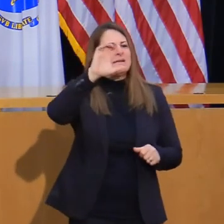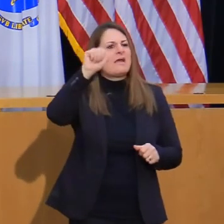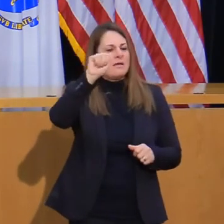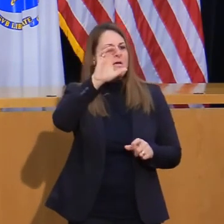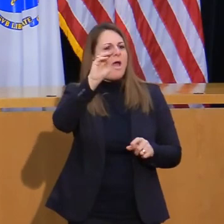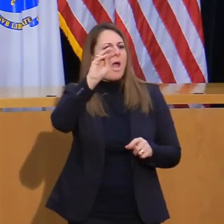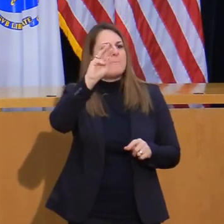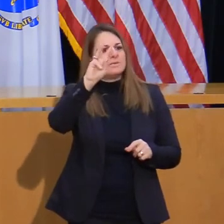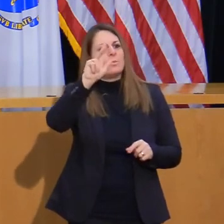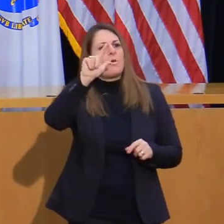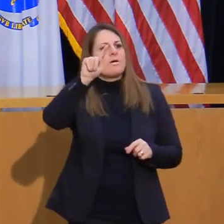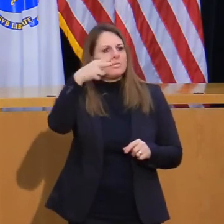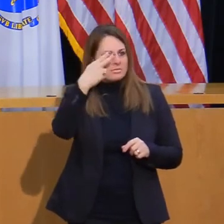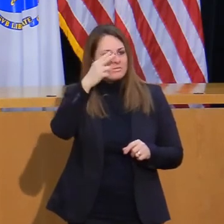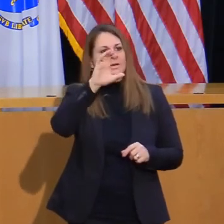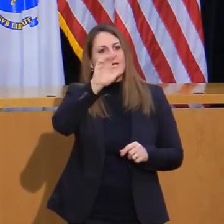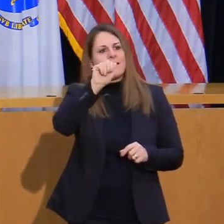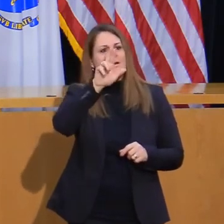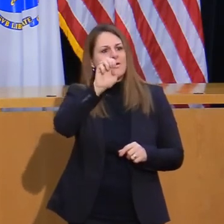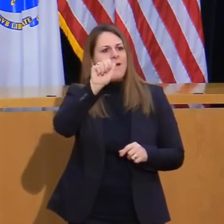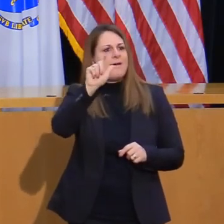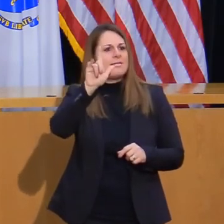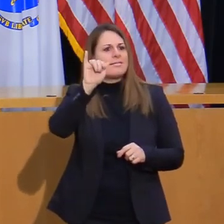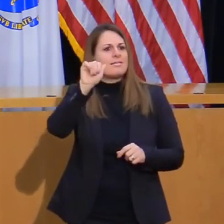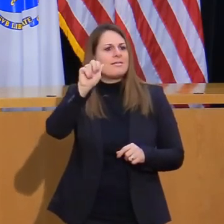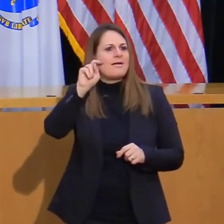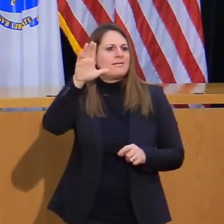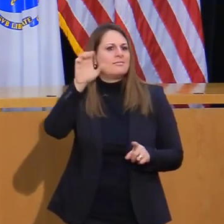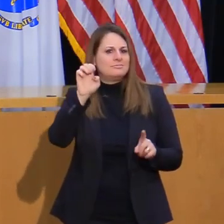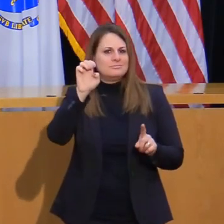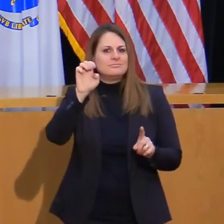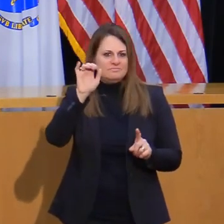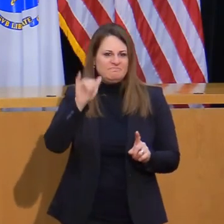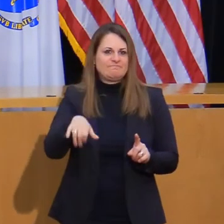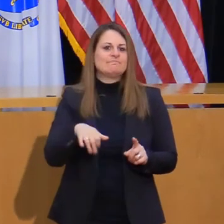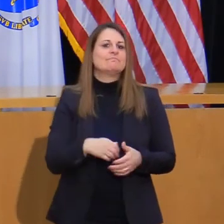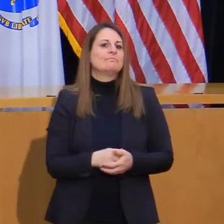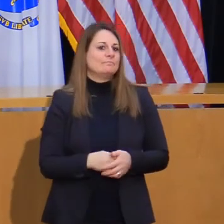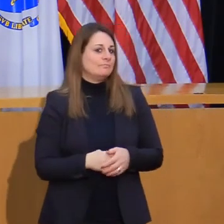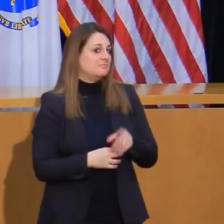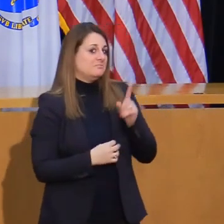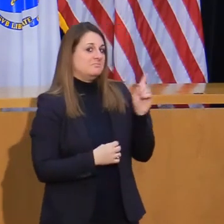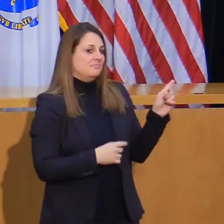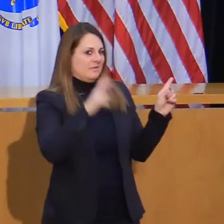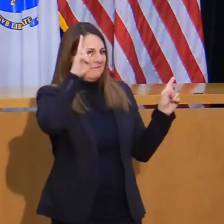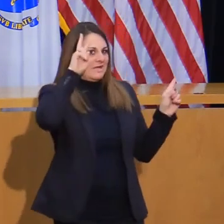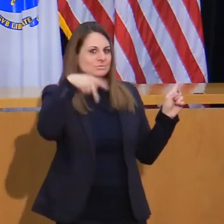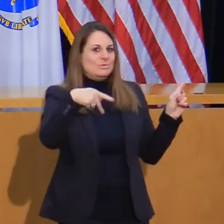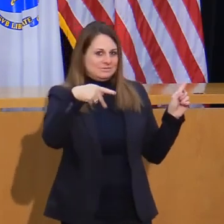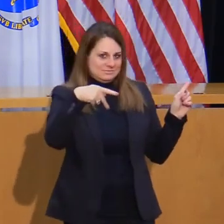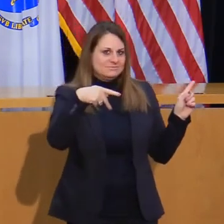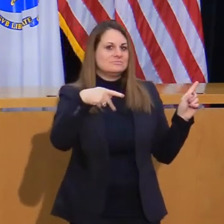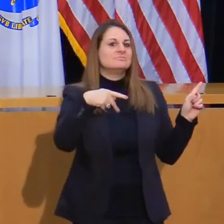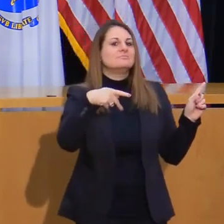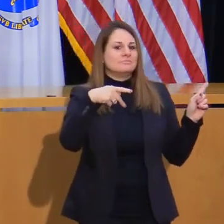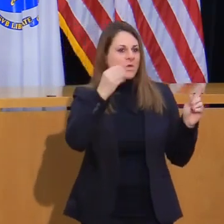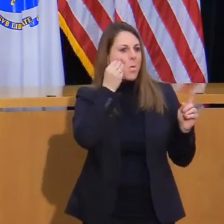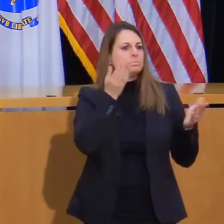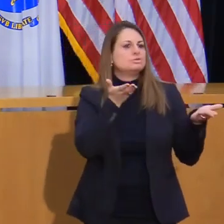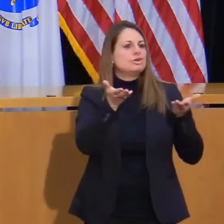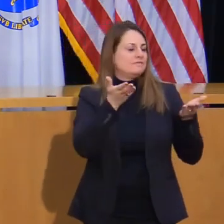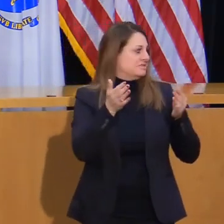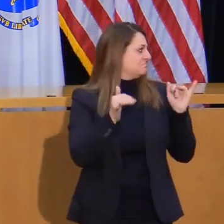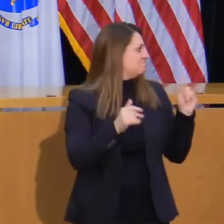and Kelly Barrio, who is the Vice President of Clinical Services. As the Governor indicated,